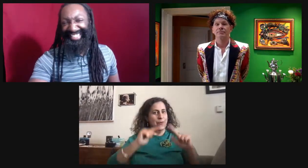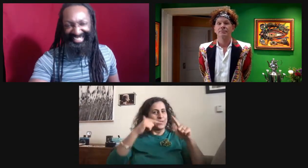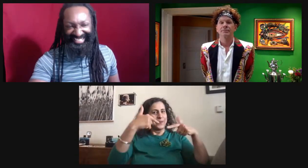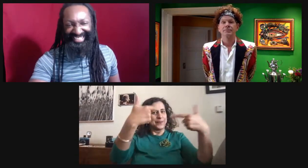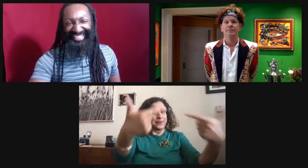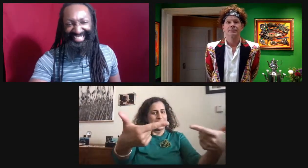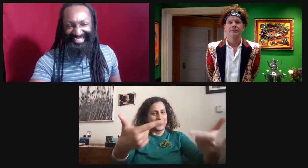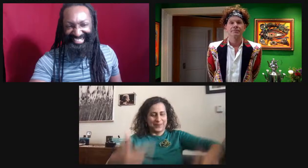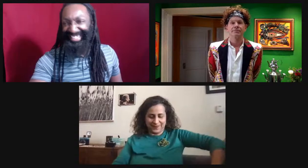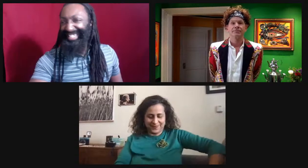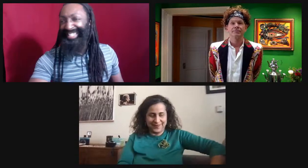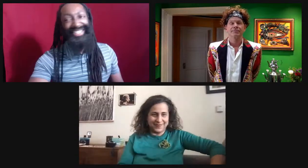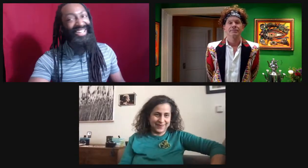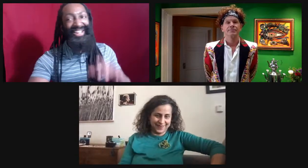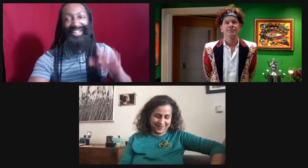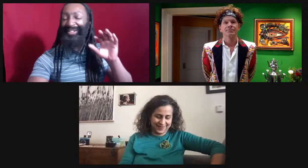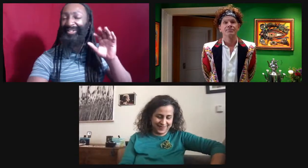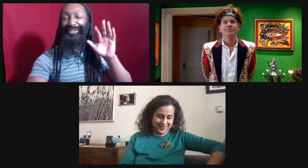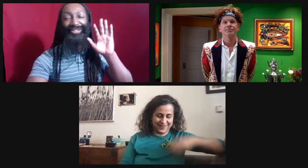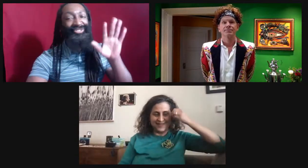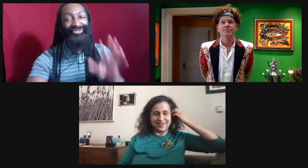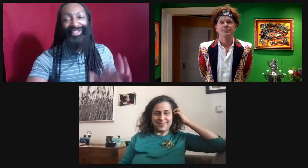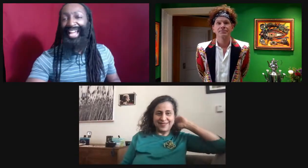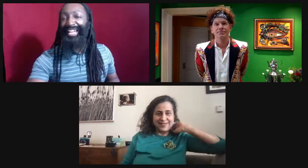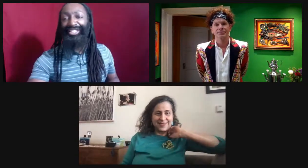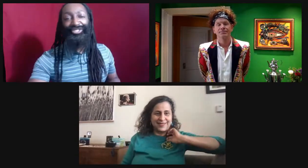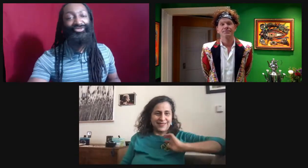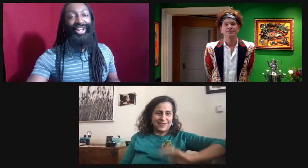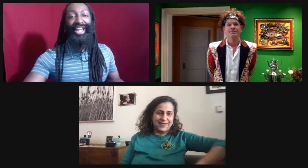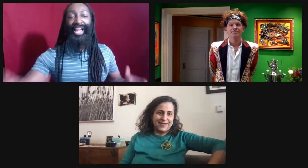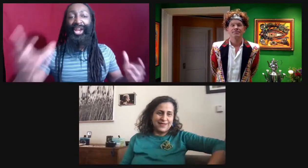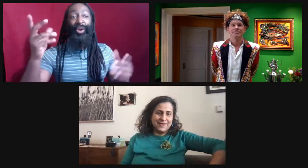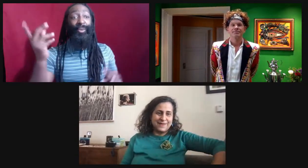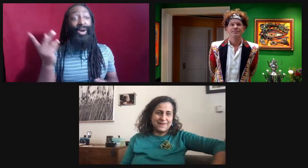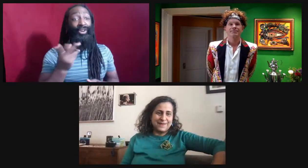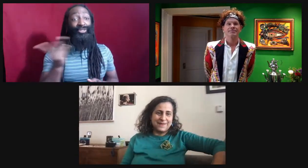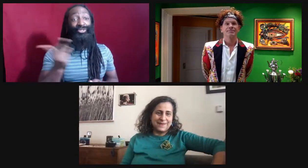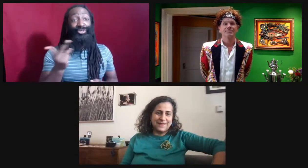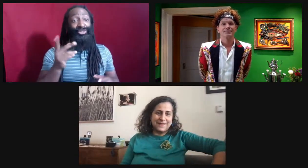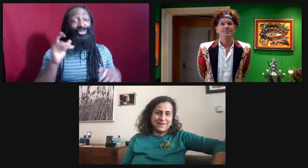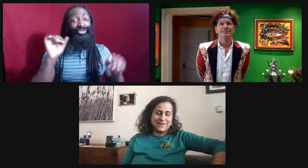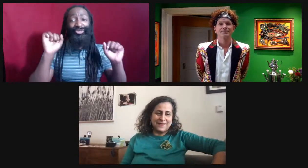anytime. Okay, back to you, Antoine. No, great, great.